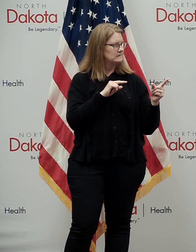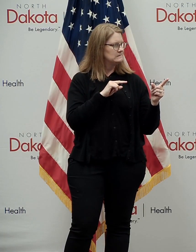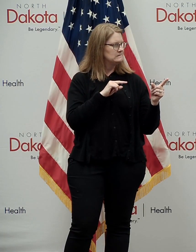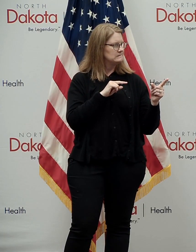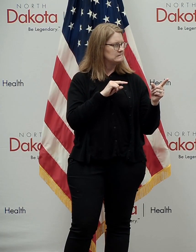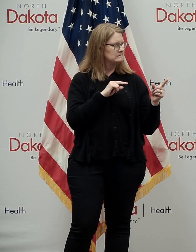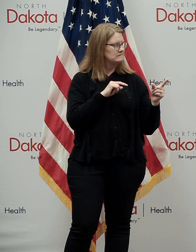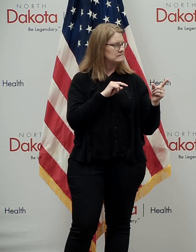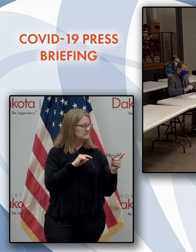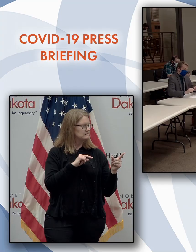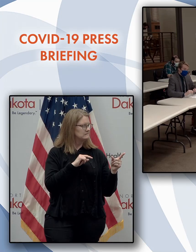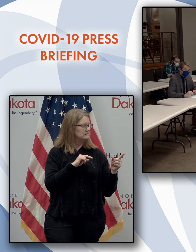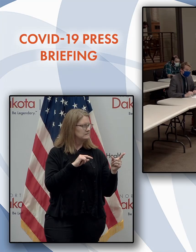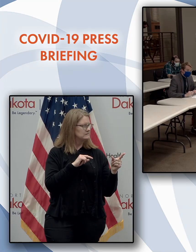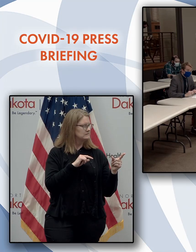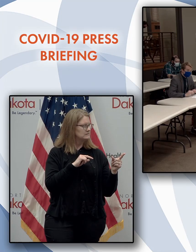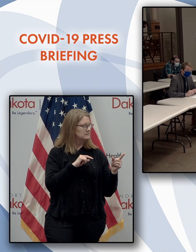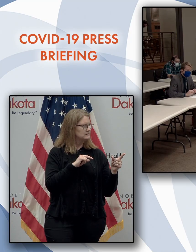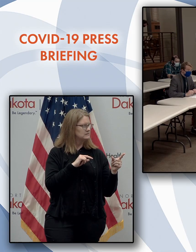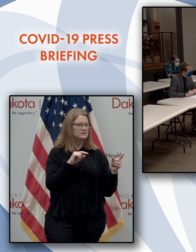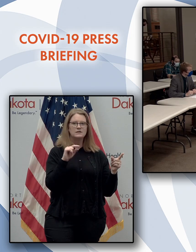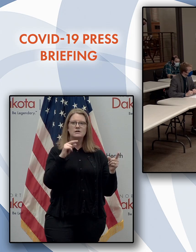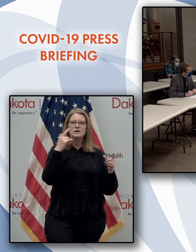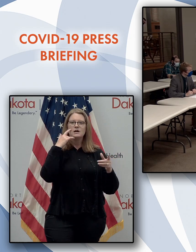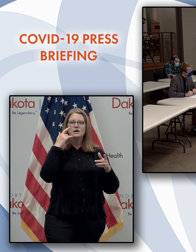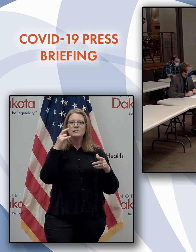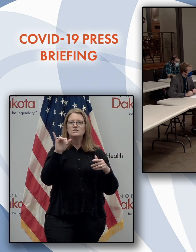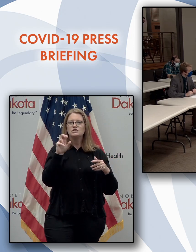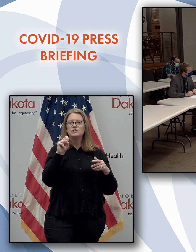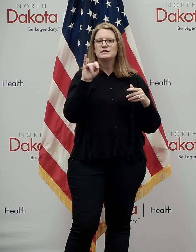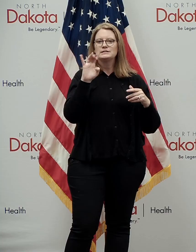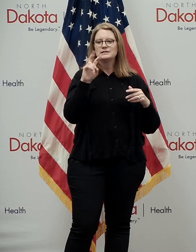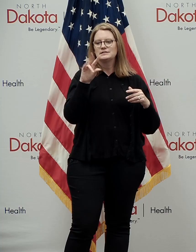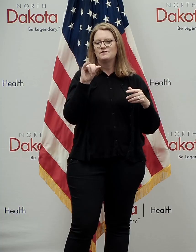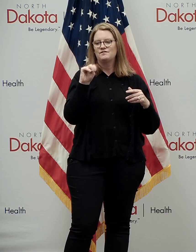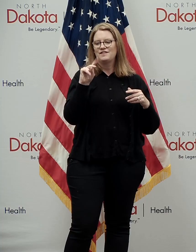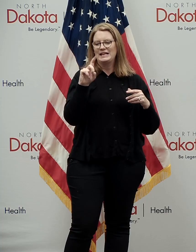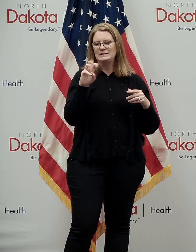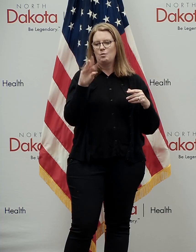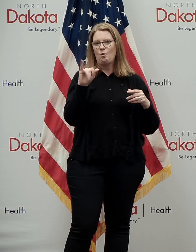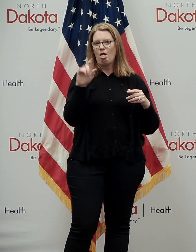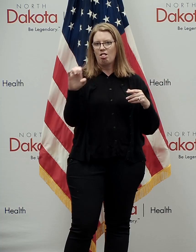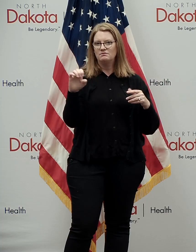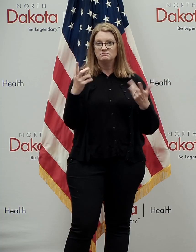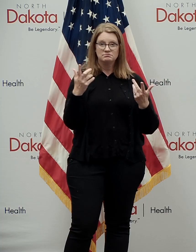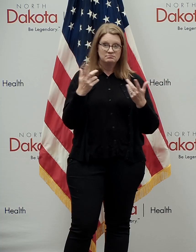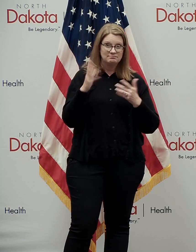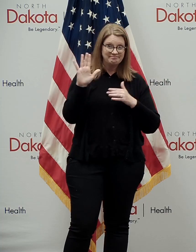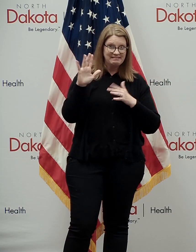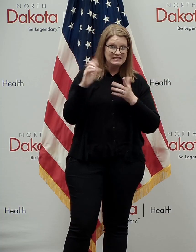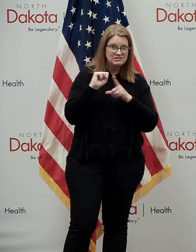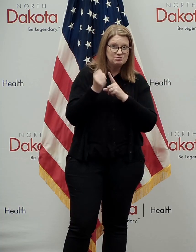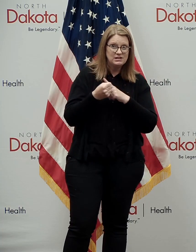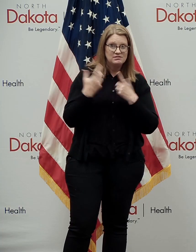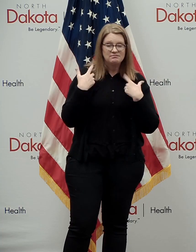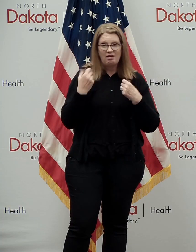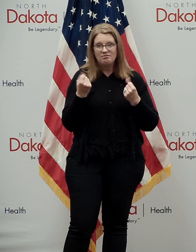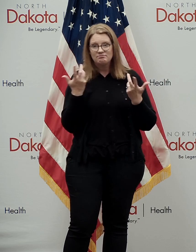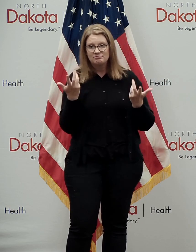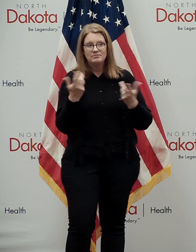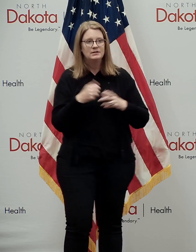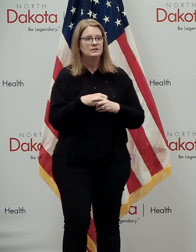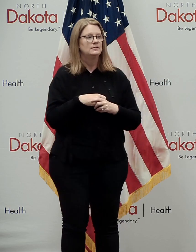that you can provide on how Justice Vanderwall is doing? I'm not able to do that. We've been asked if there are any questions